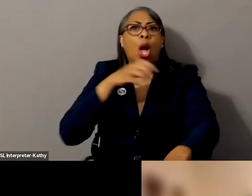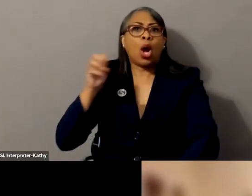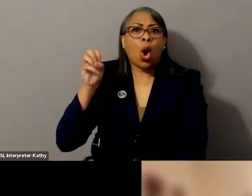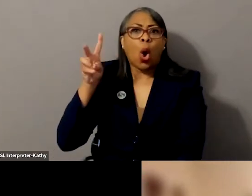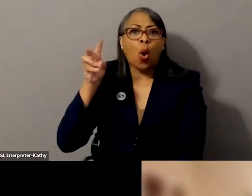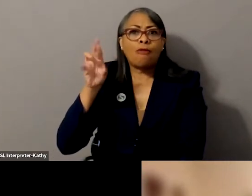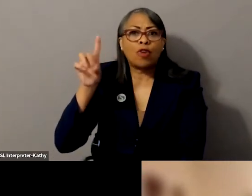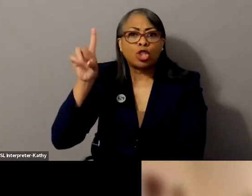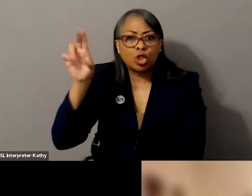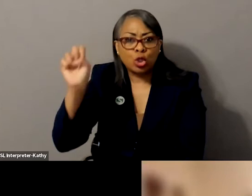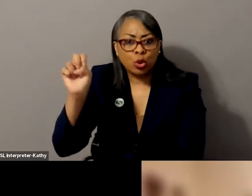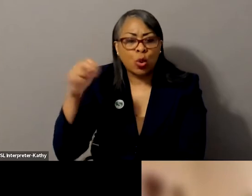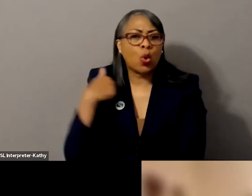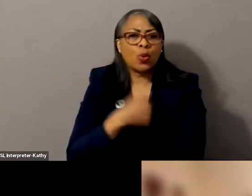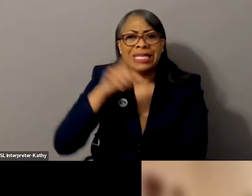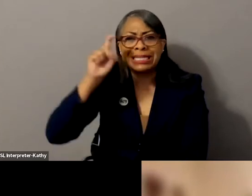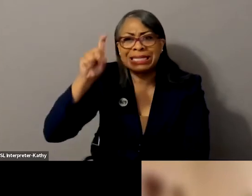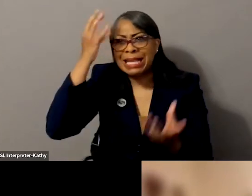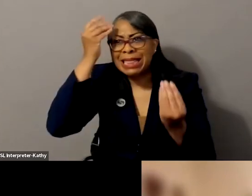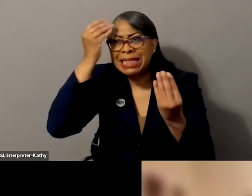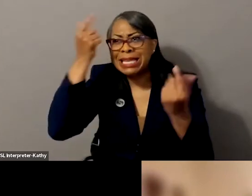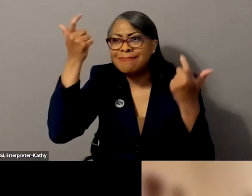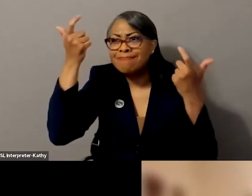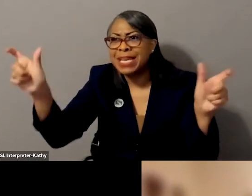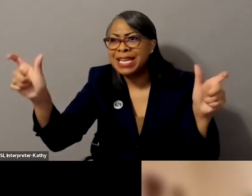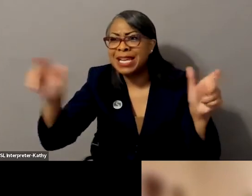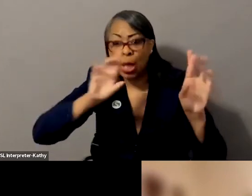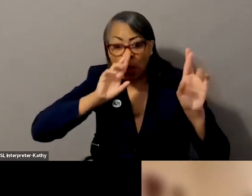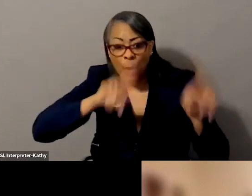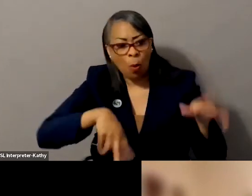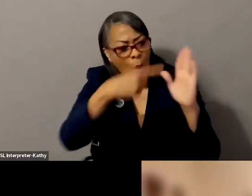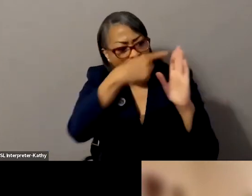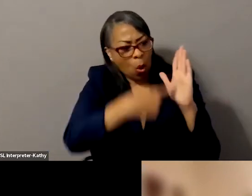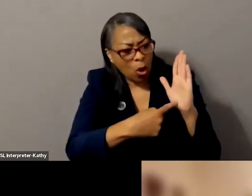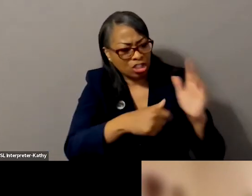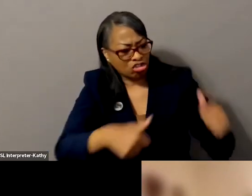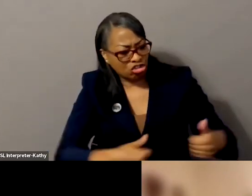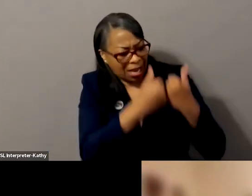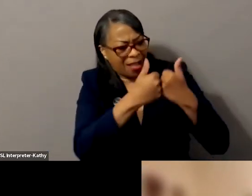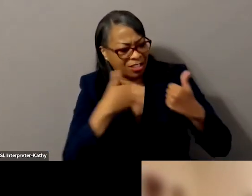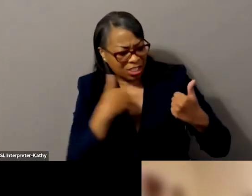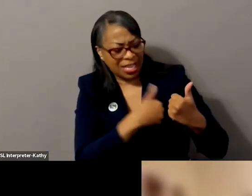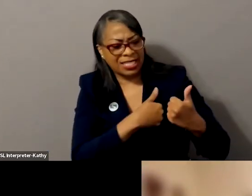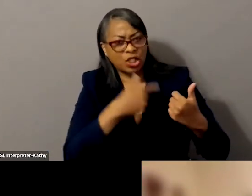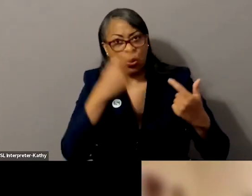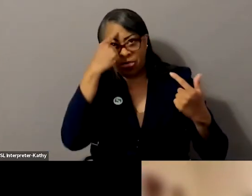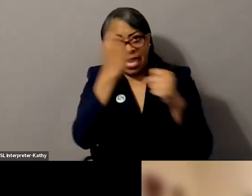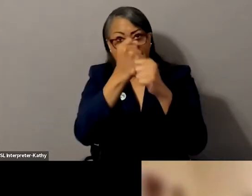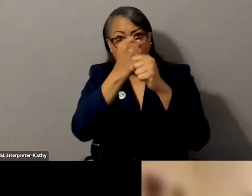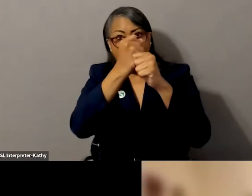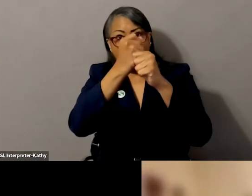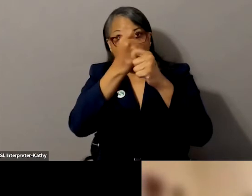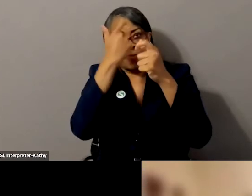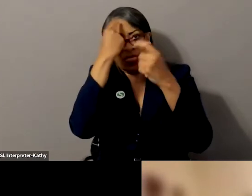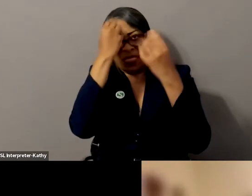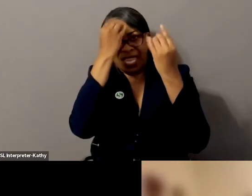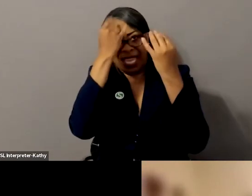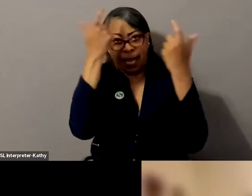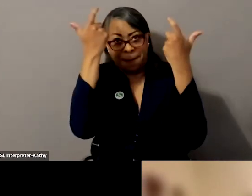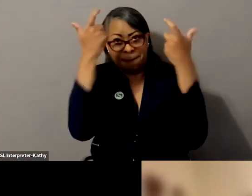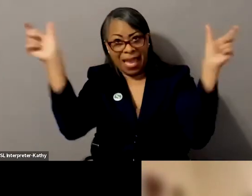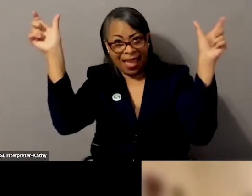We need to think big. The report is challenging us to think big, and I agree